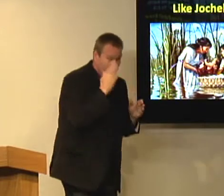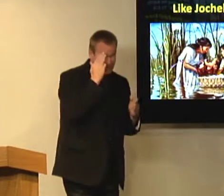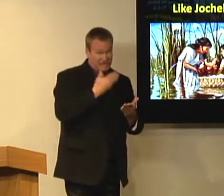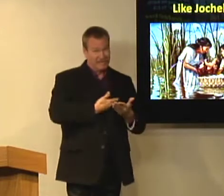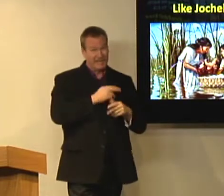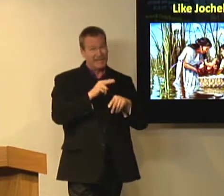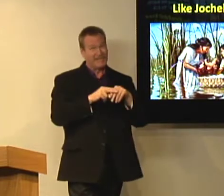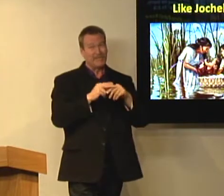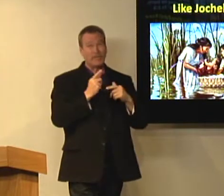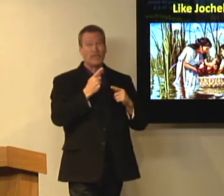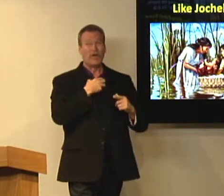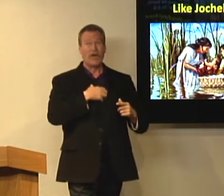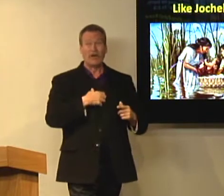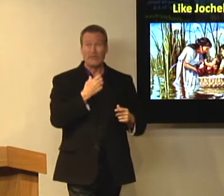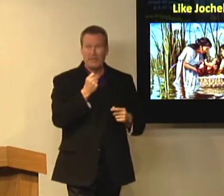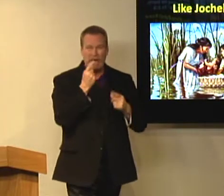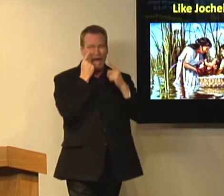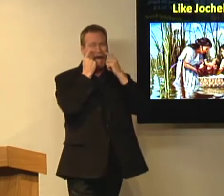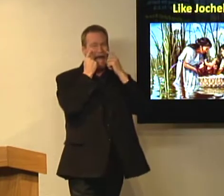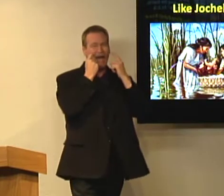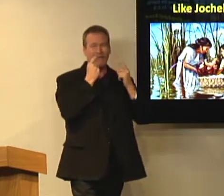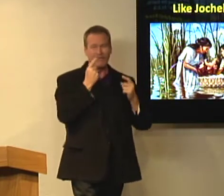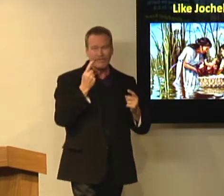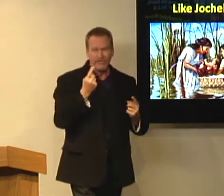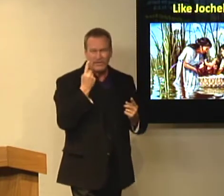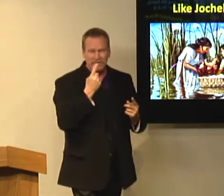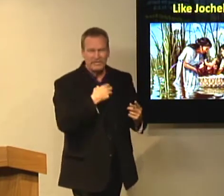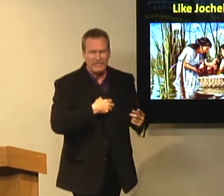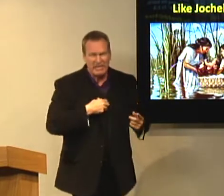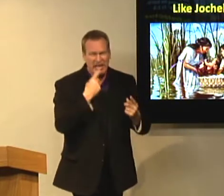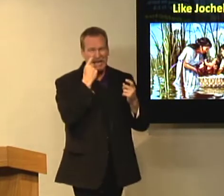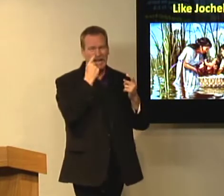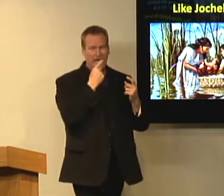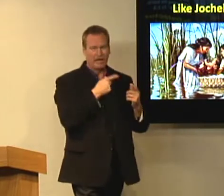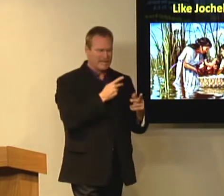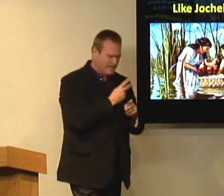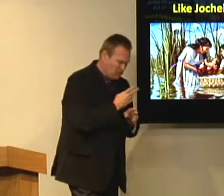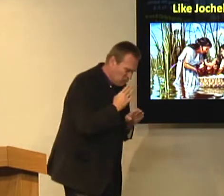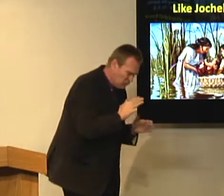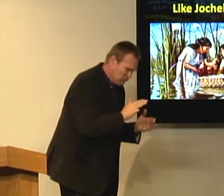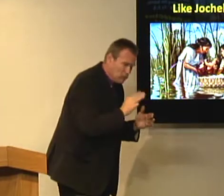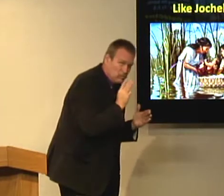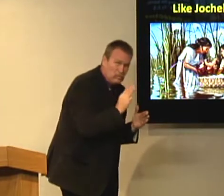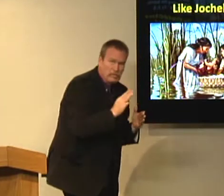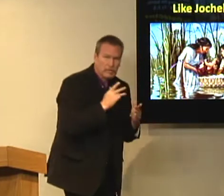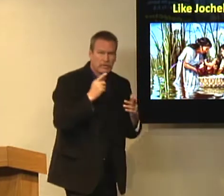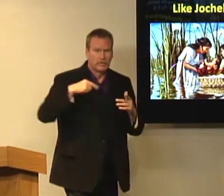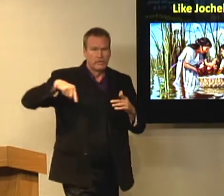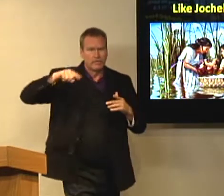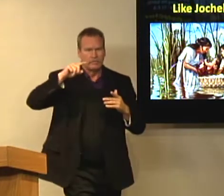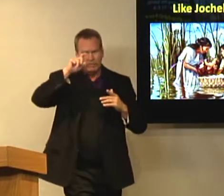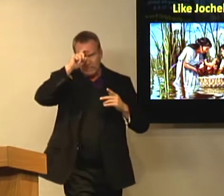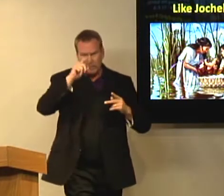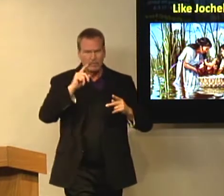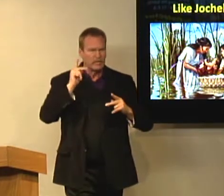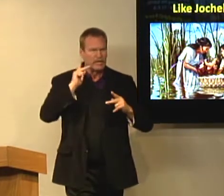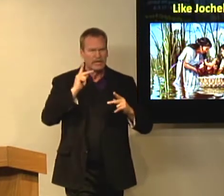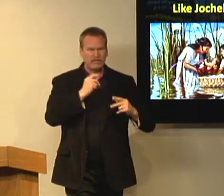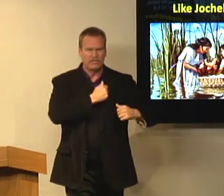And she was trying to take care of it. Can you imagine? You know, the baby's hungry. You have to feed it. She, tried to keep the baby quiet for 3 months